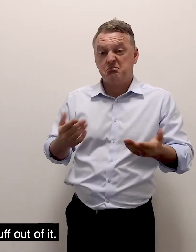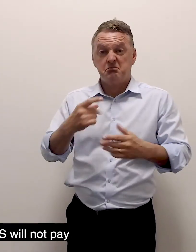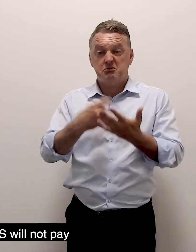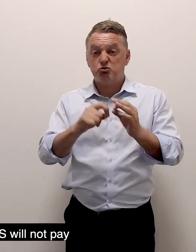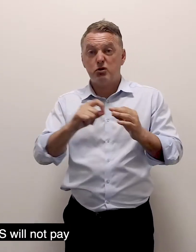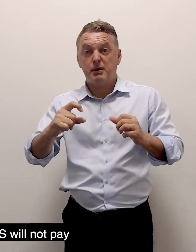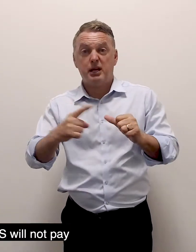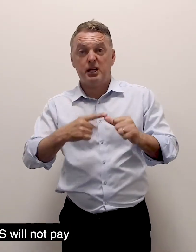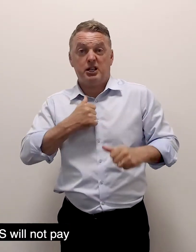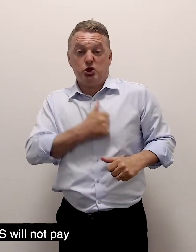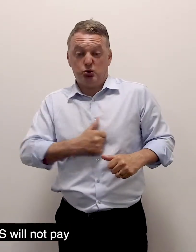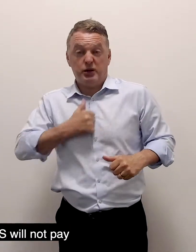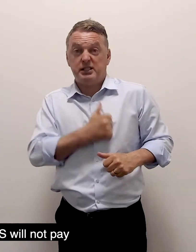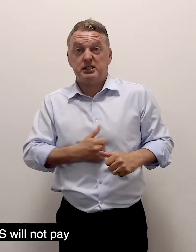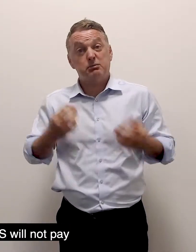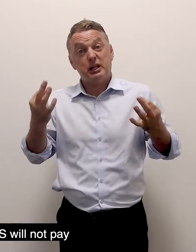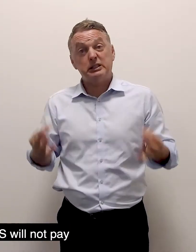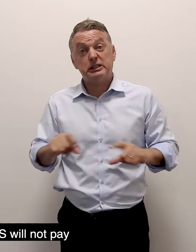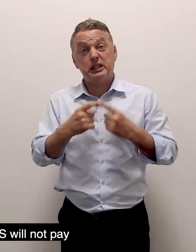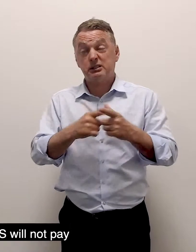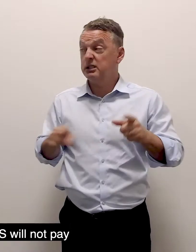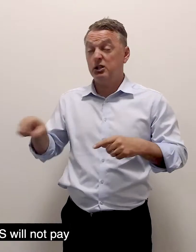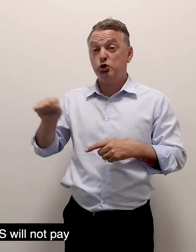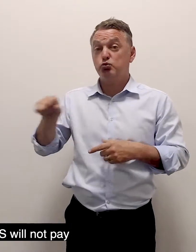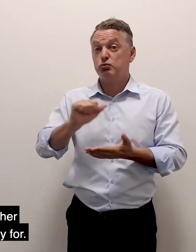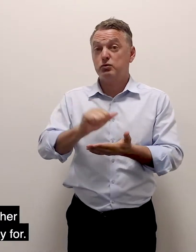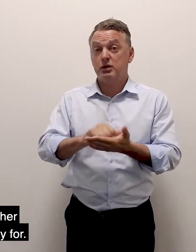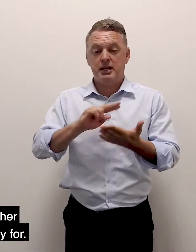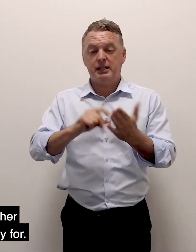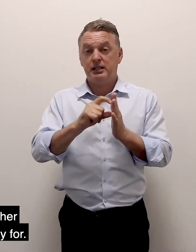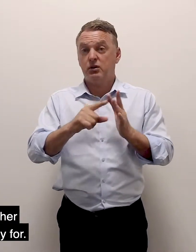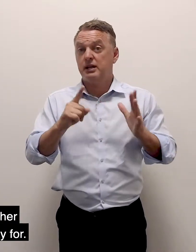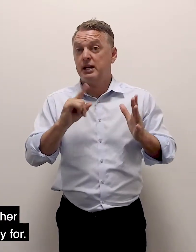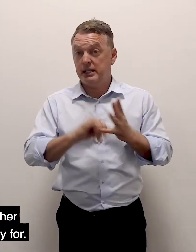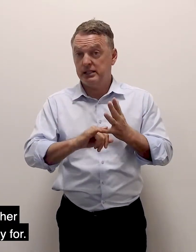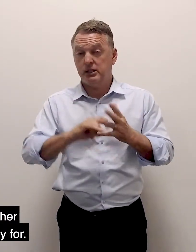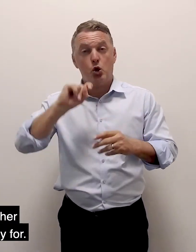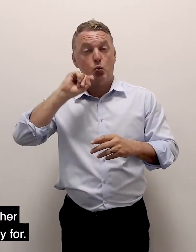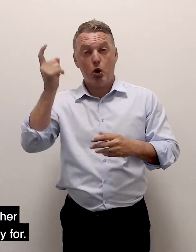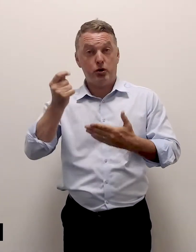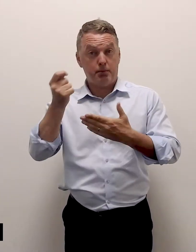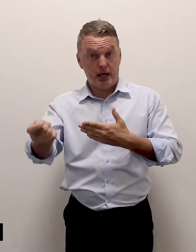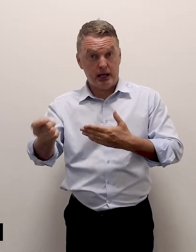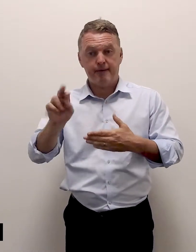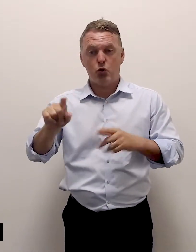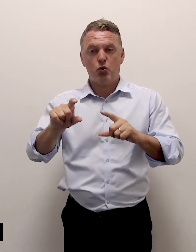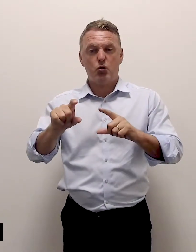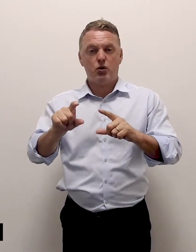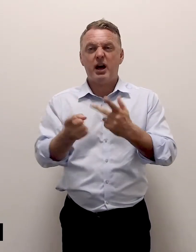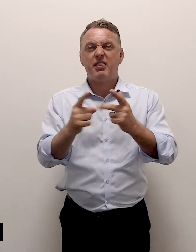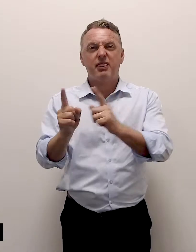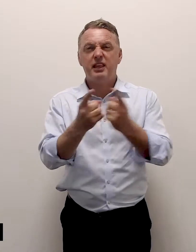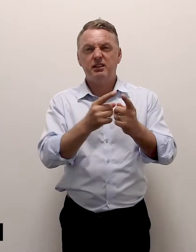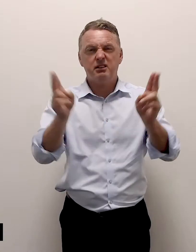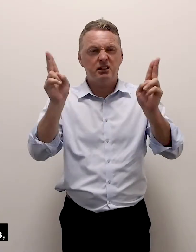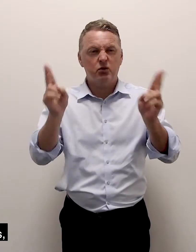out of it. You're quite right, the NDIS will not pay for things that other people have to pay for. So